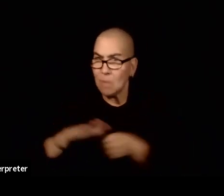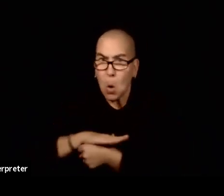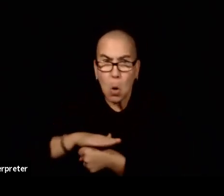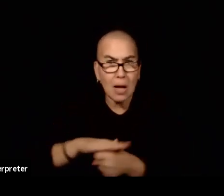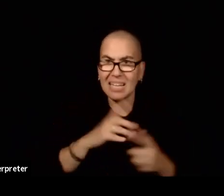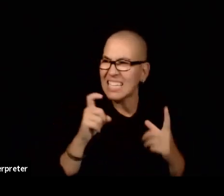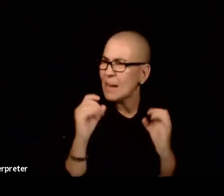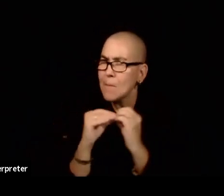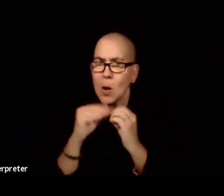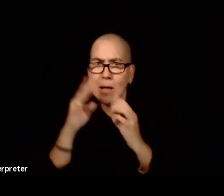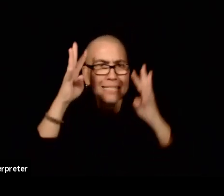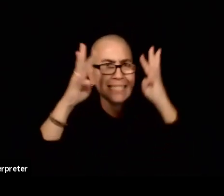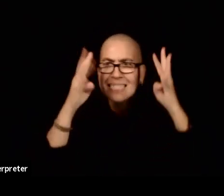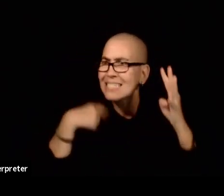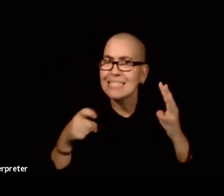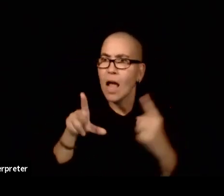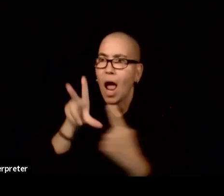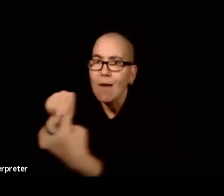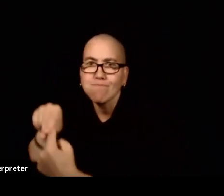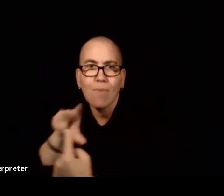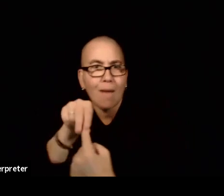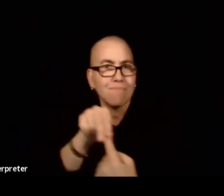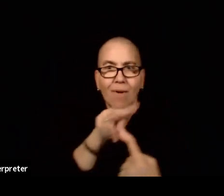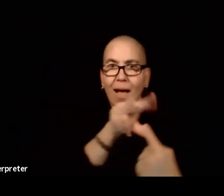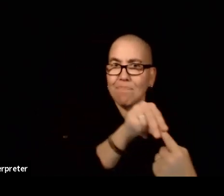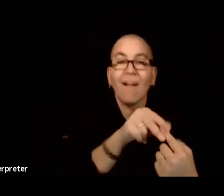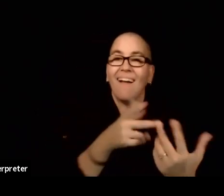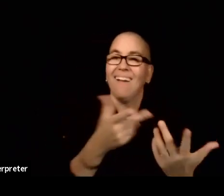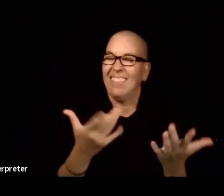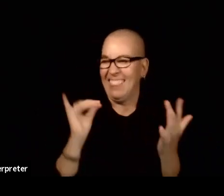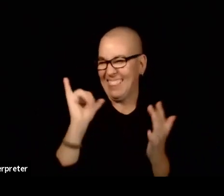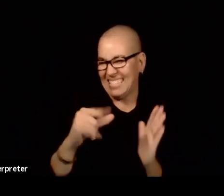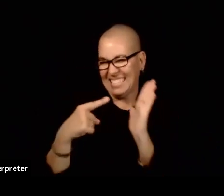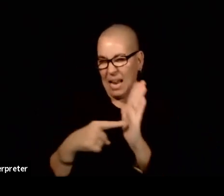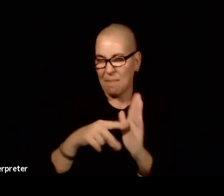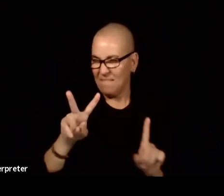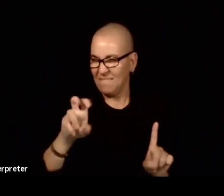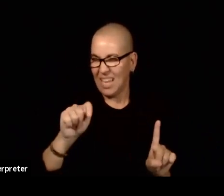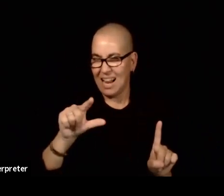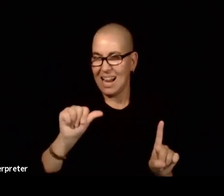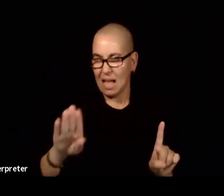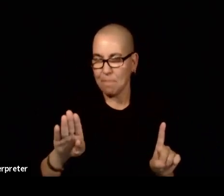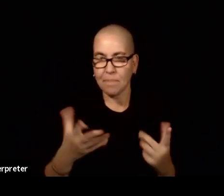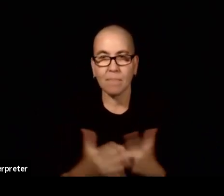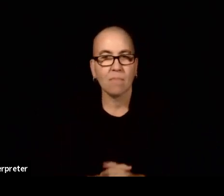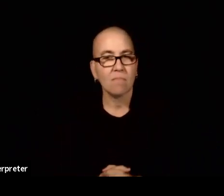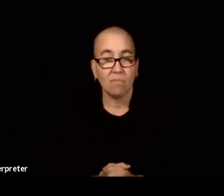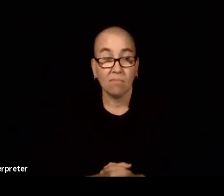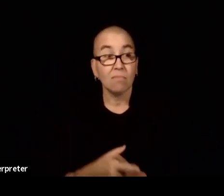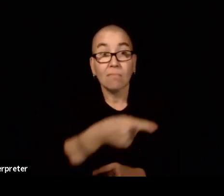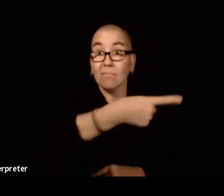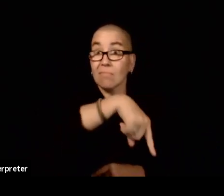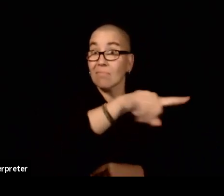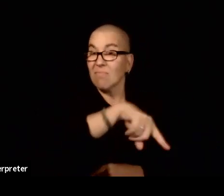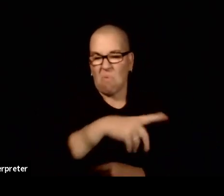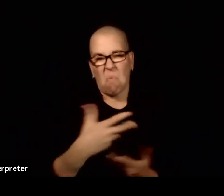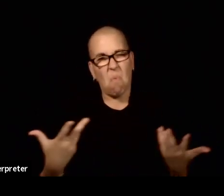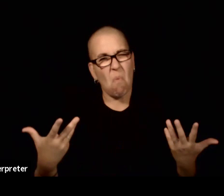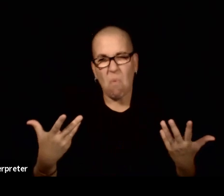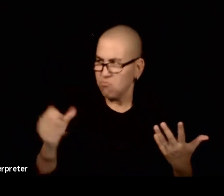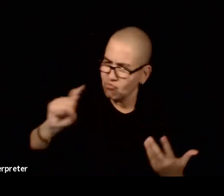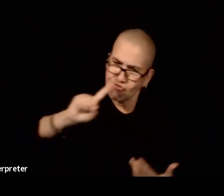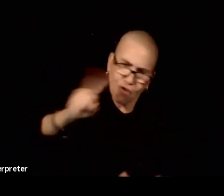lab, and they're already operating and doing testing for us. So I want